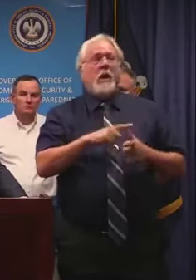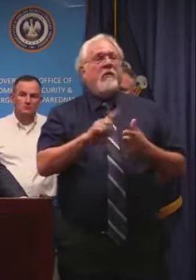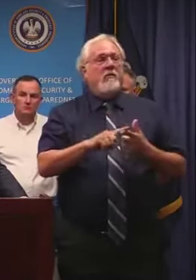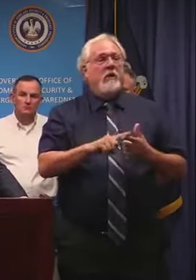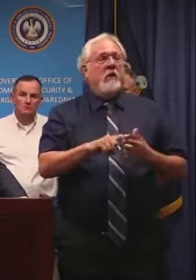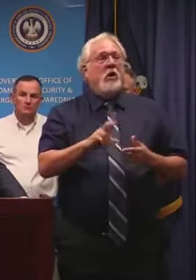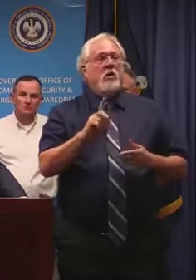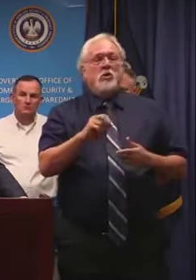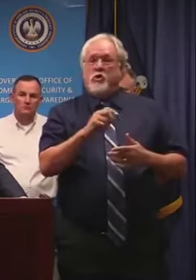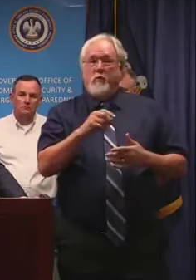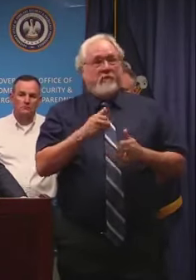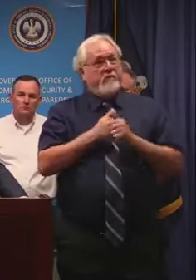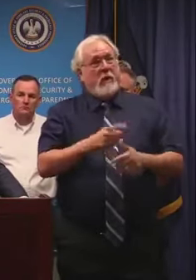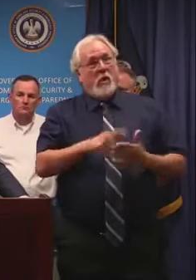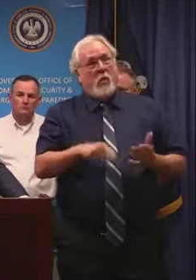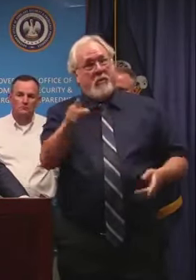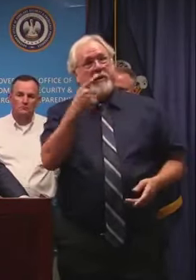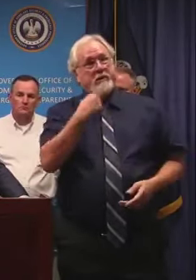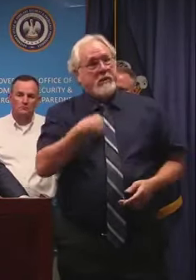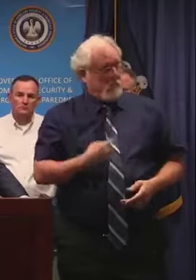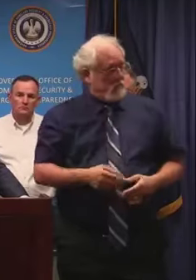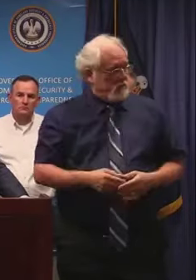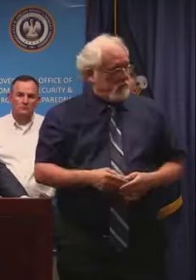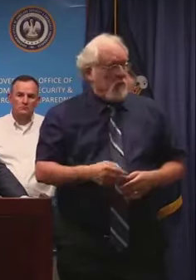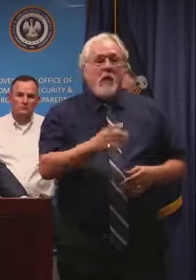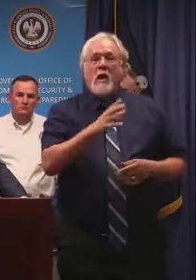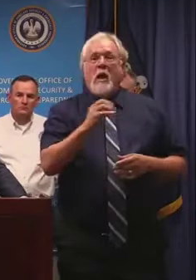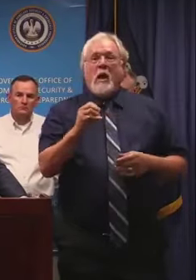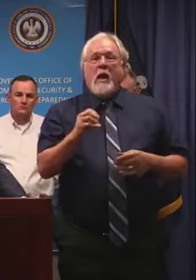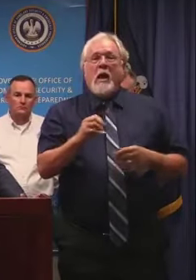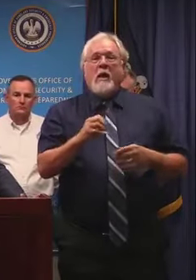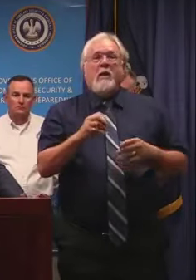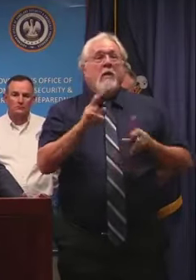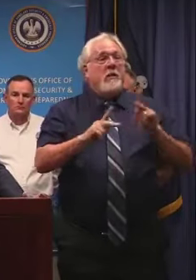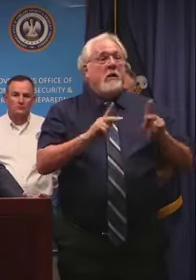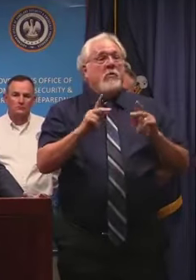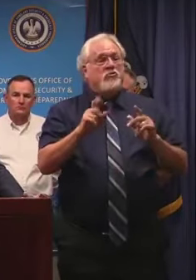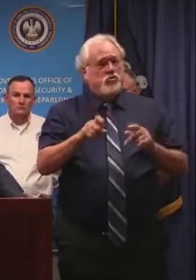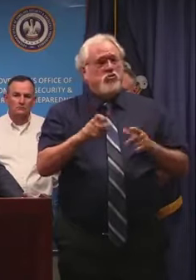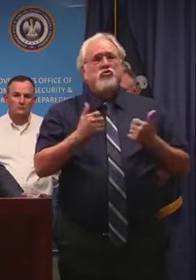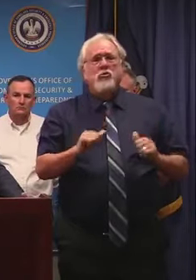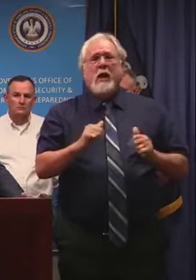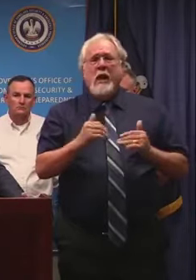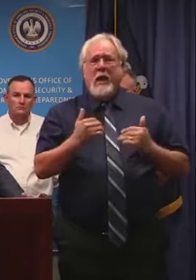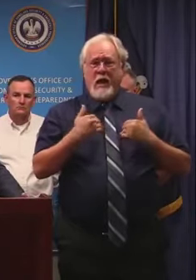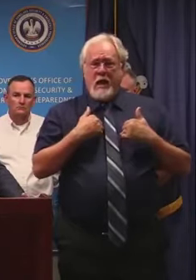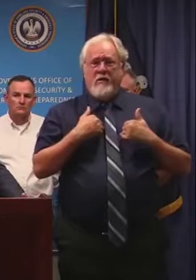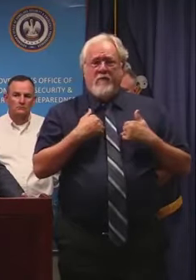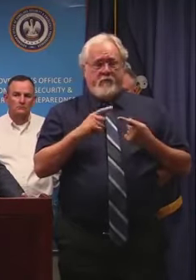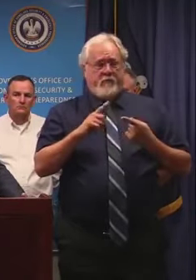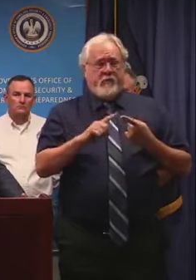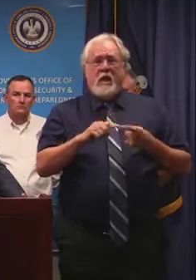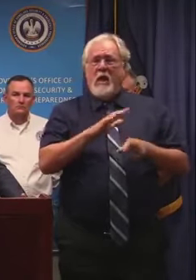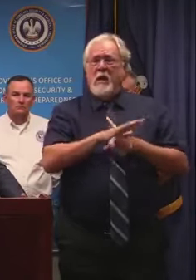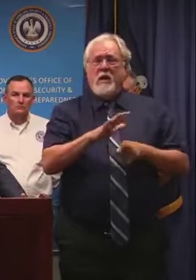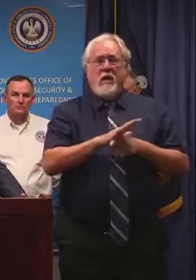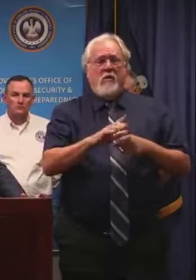do what they're going to be told as well. Individuals should try to have on hand